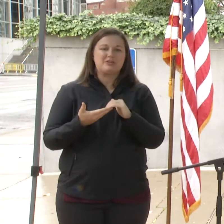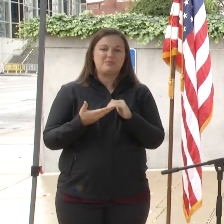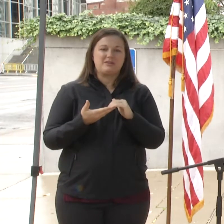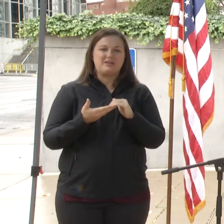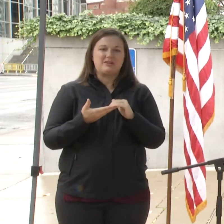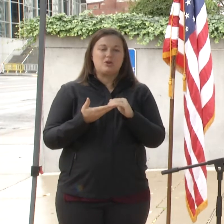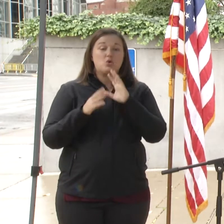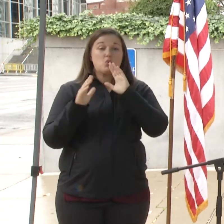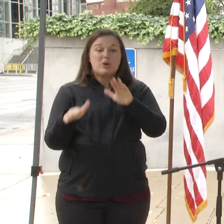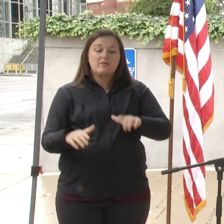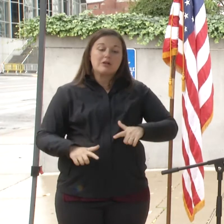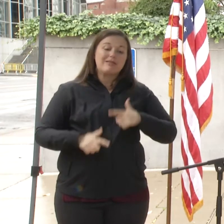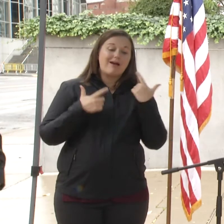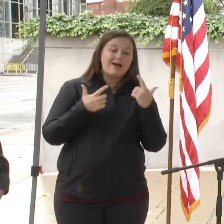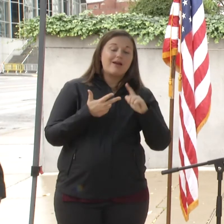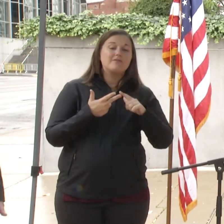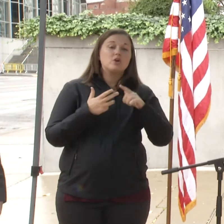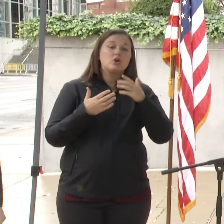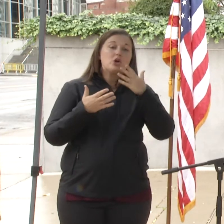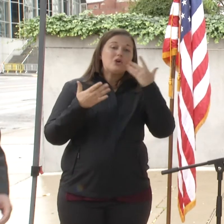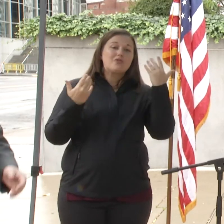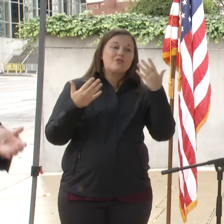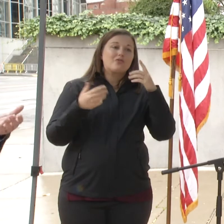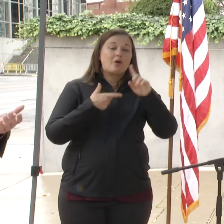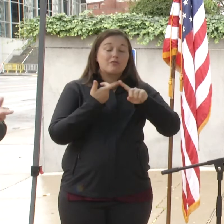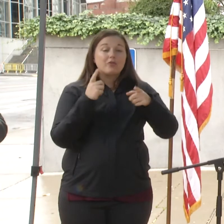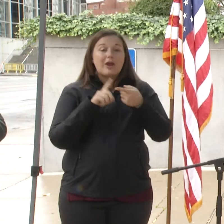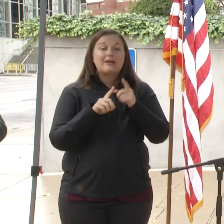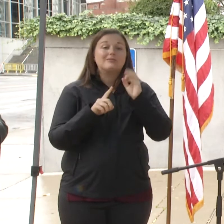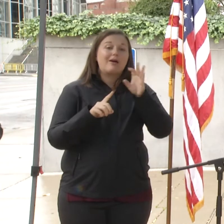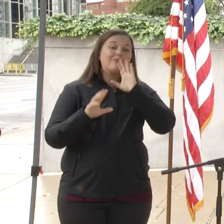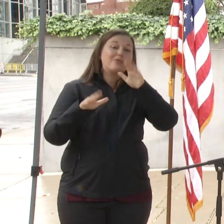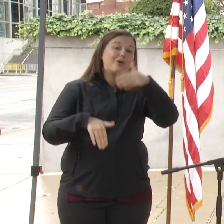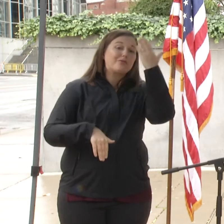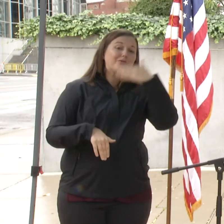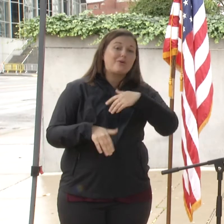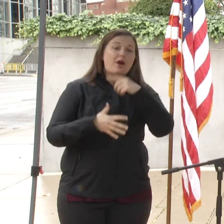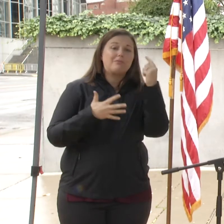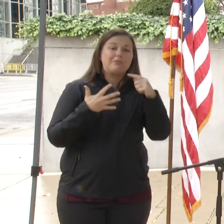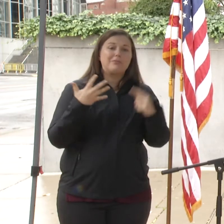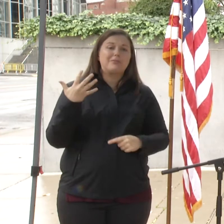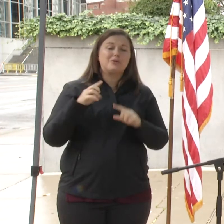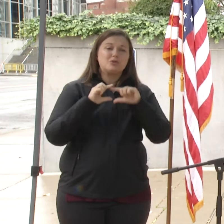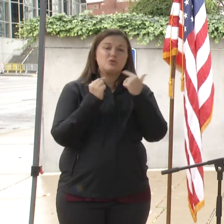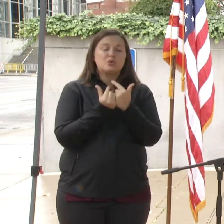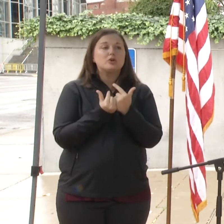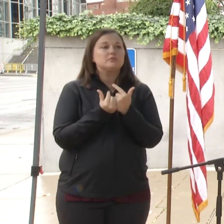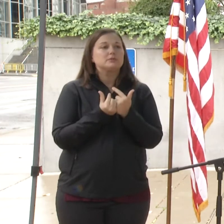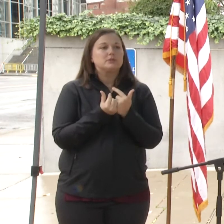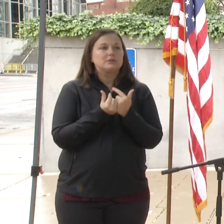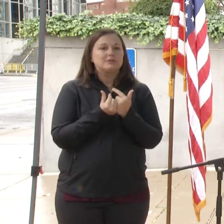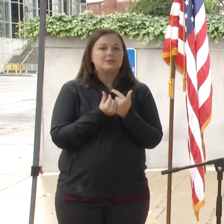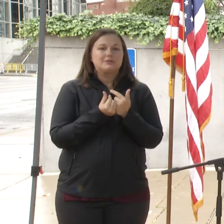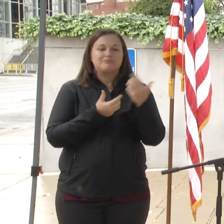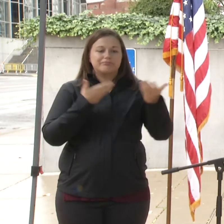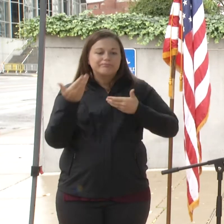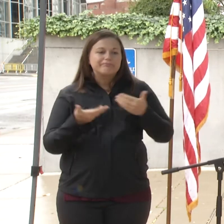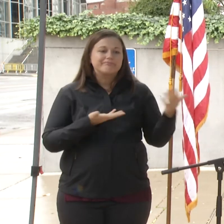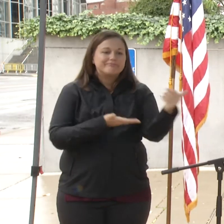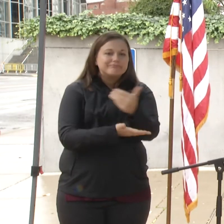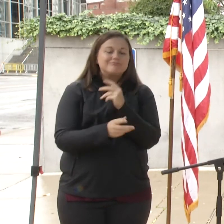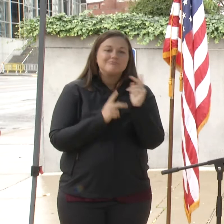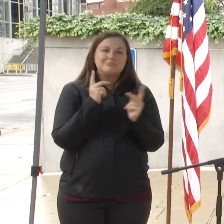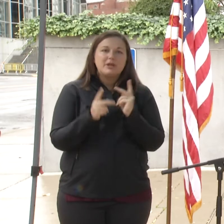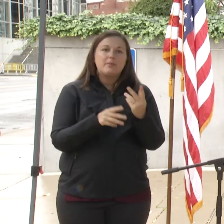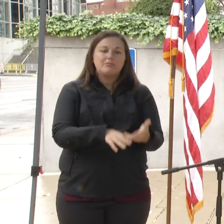at River Life and Friends of the Riverfront were all able to get their constituents out and make this a better project